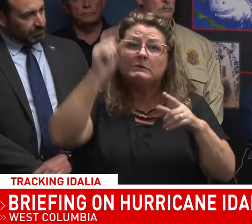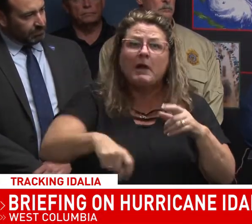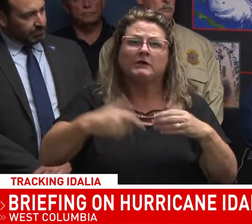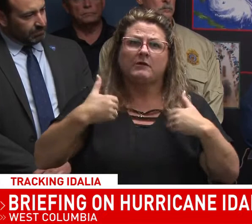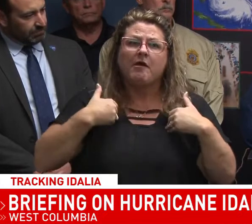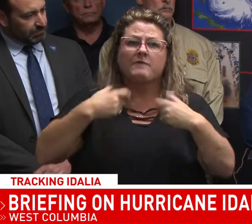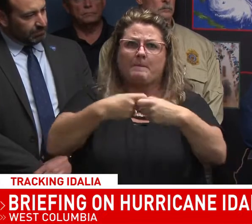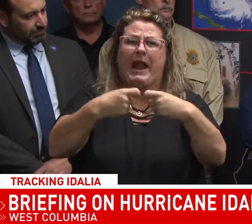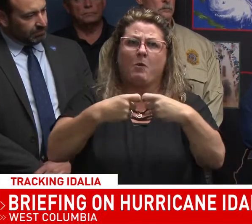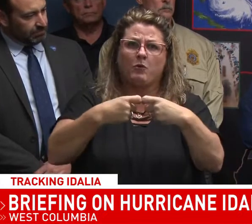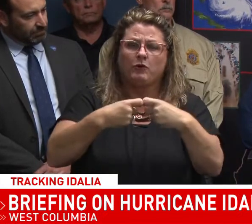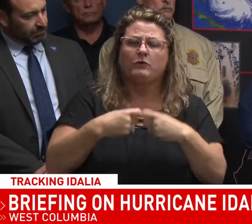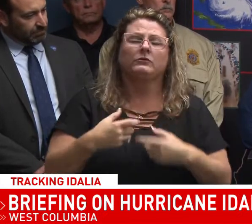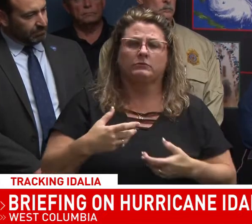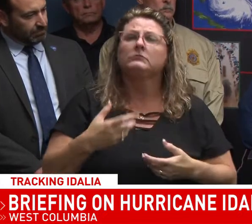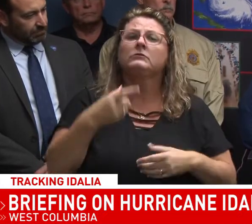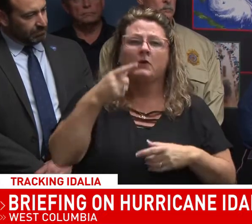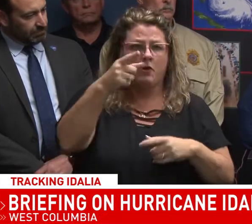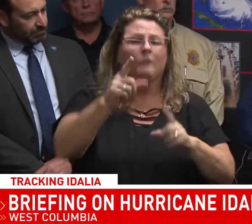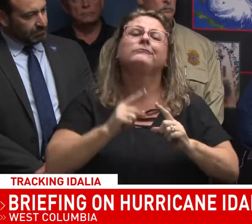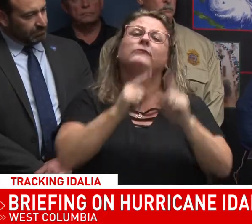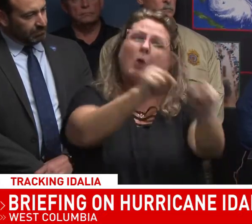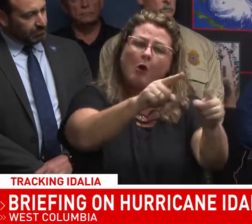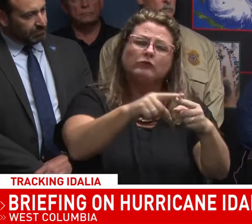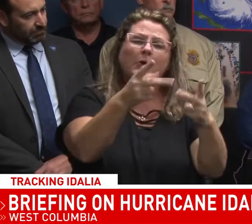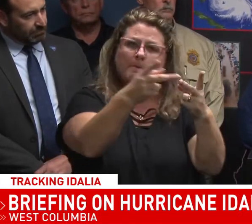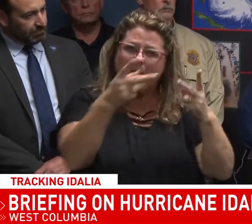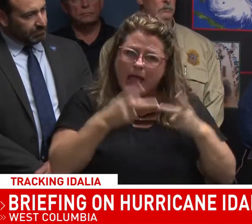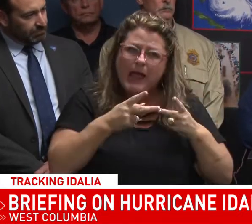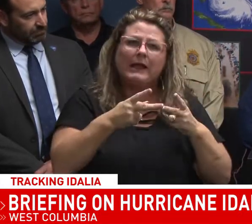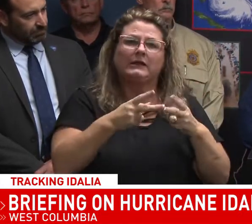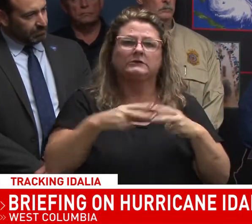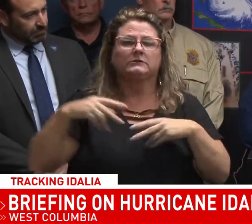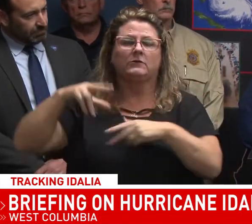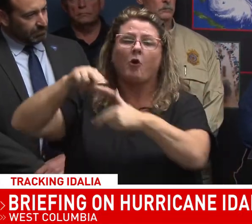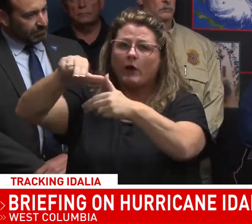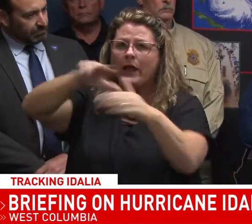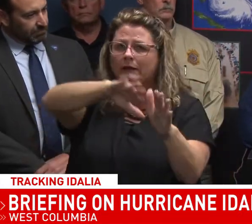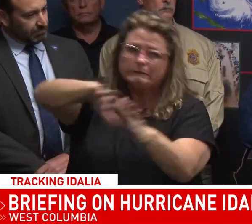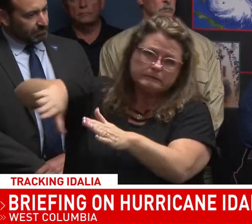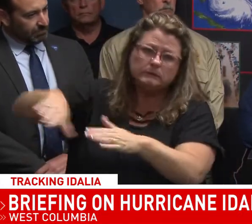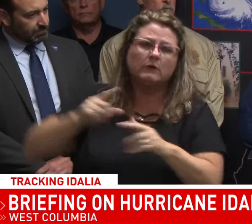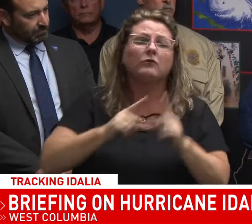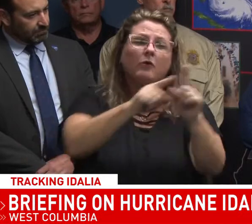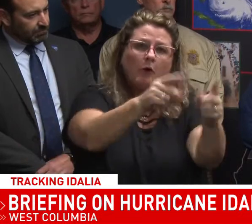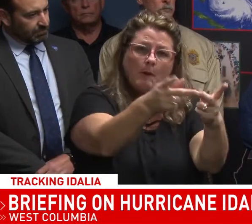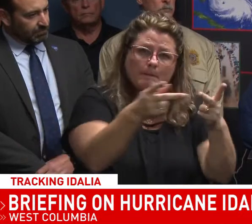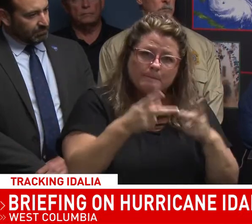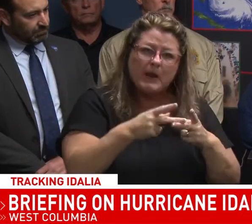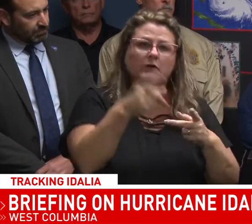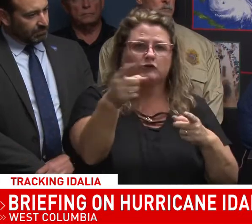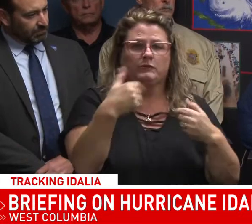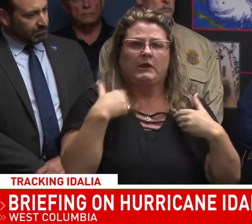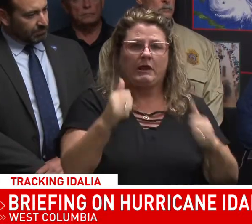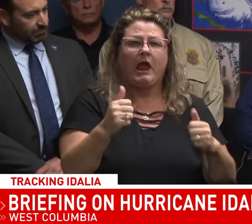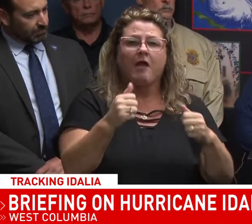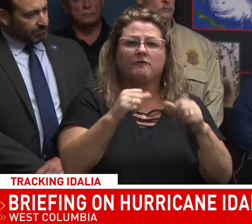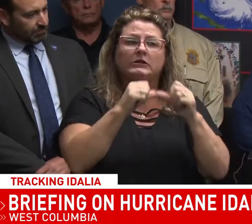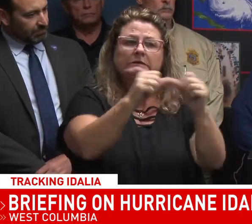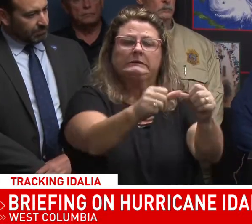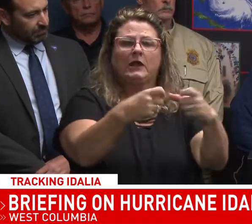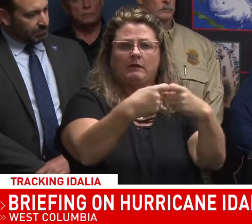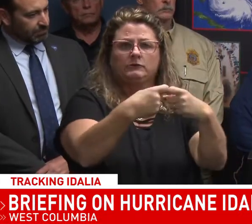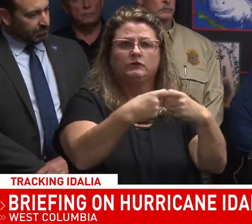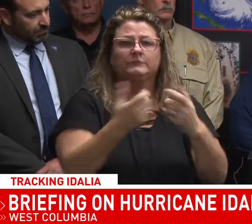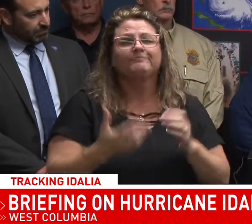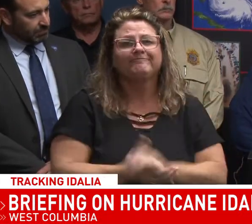do locate to an area outside of the storm so that you can have consistent power service. And